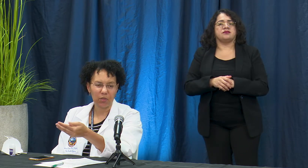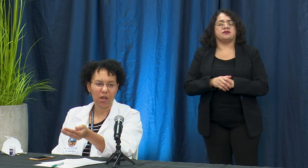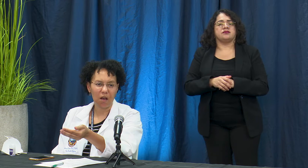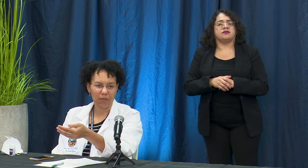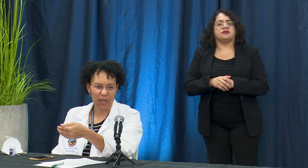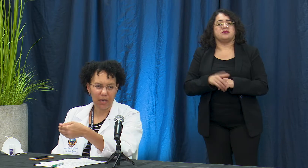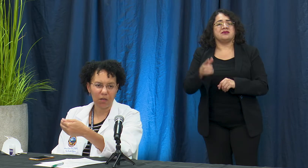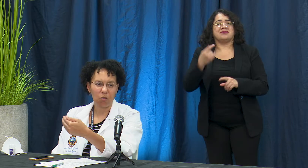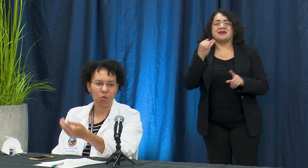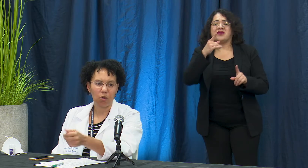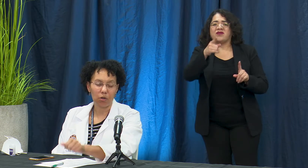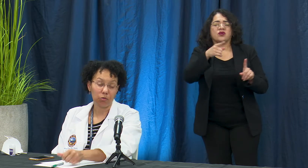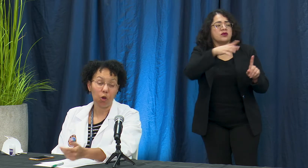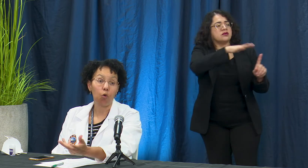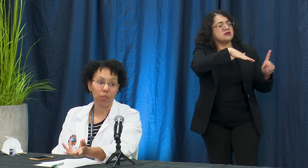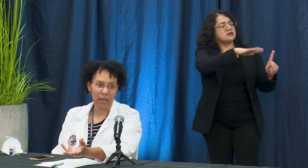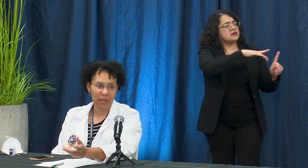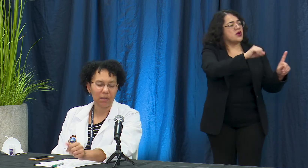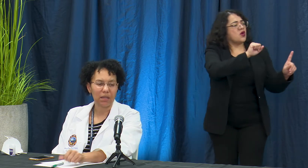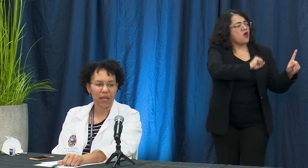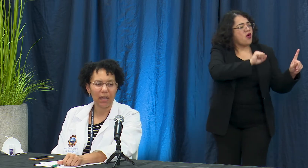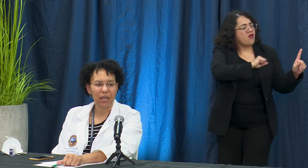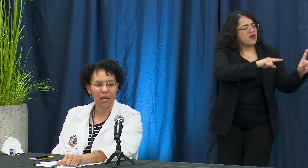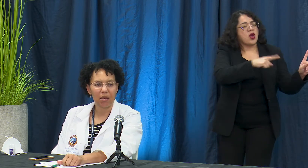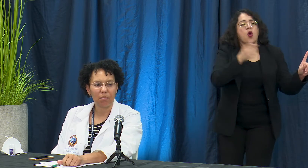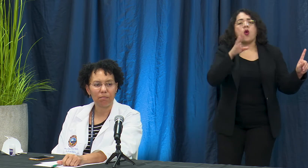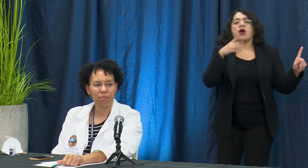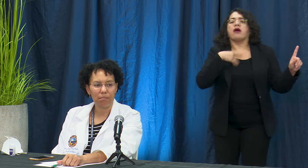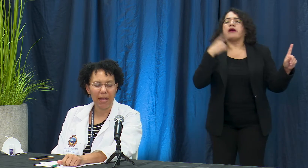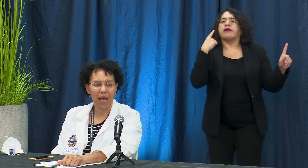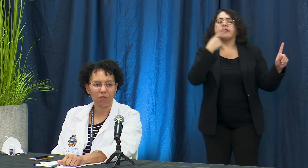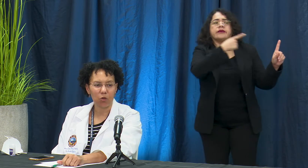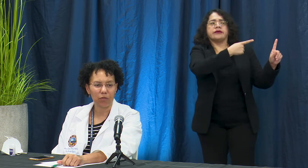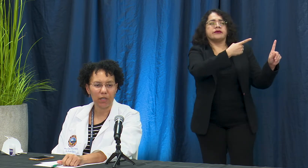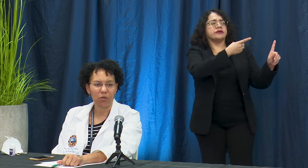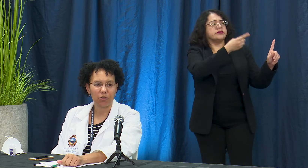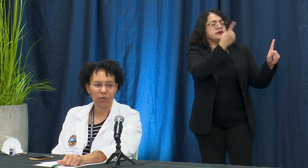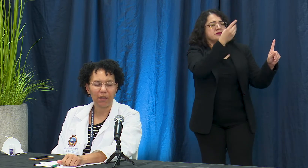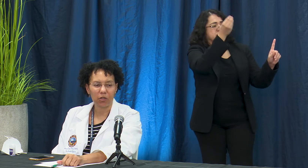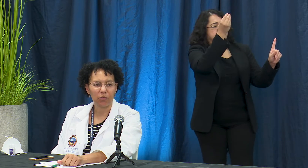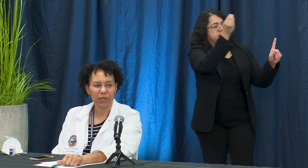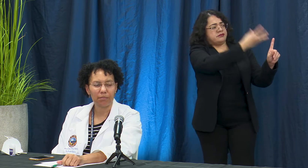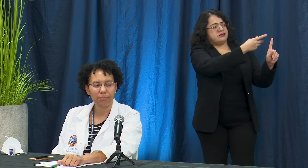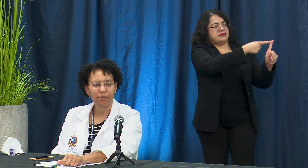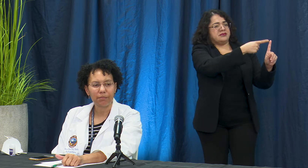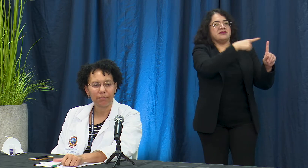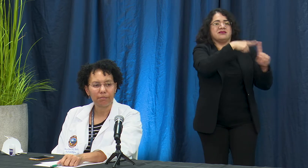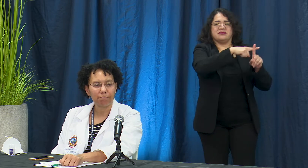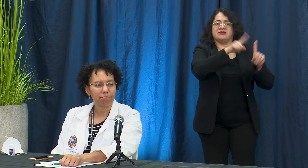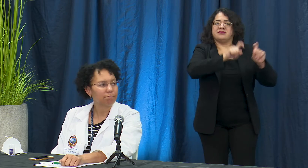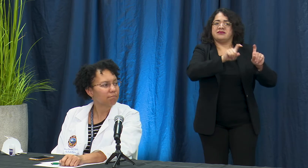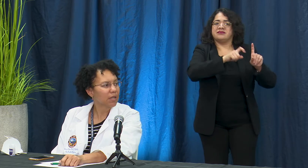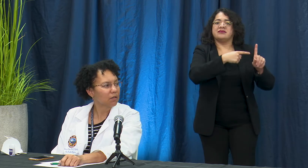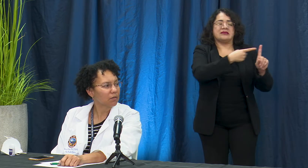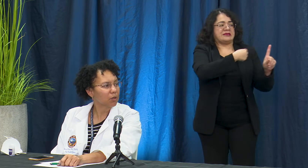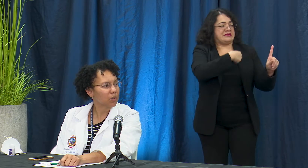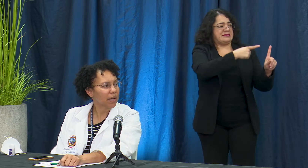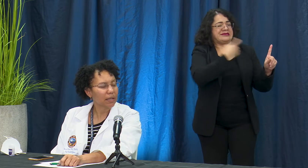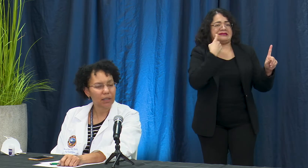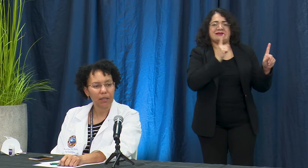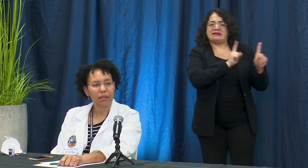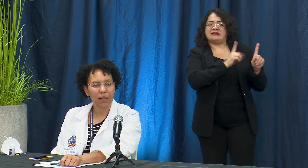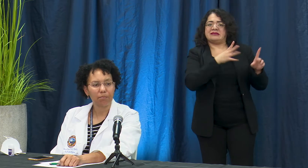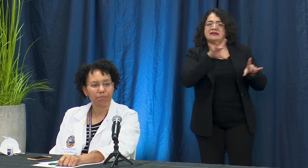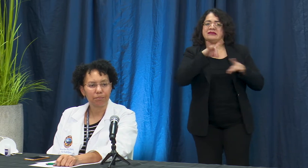somebody who was coughing or who told me that they may have COVID or do have COVID.